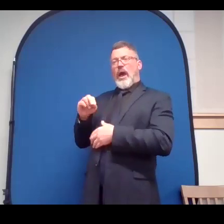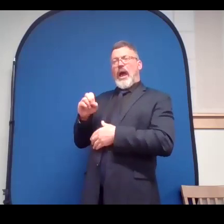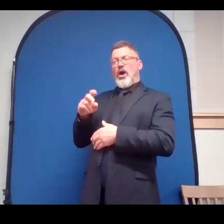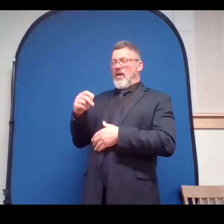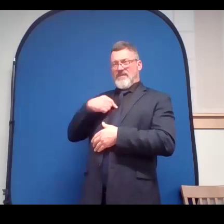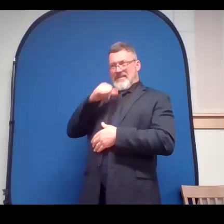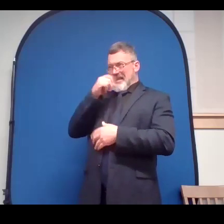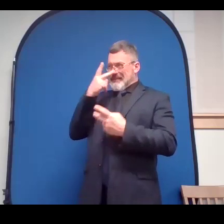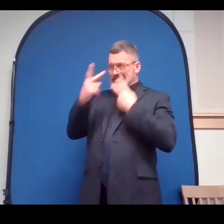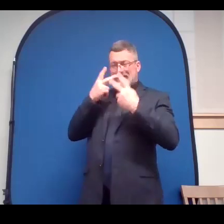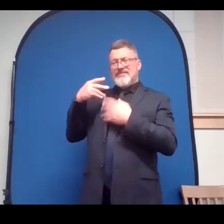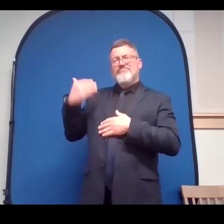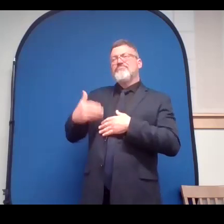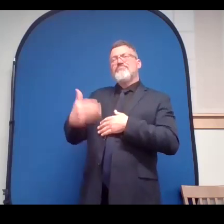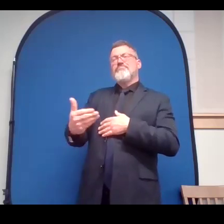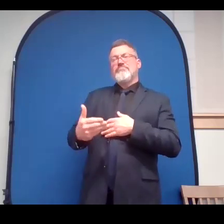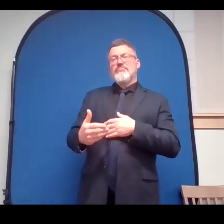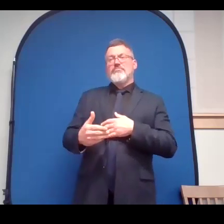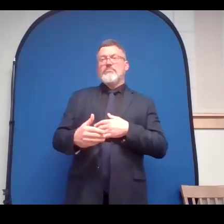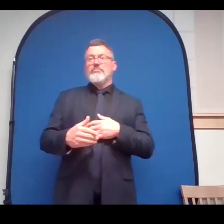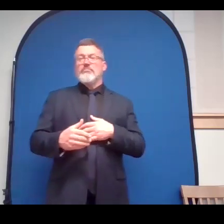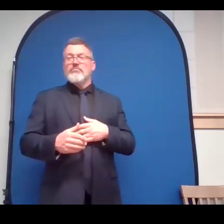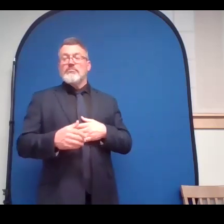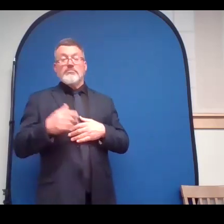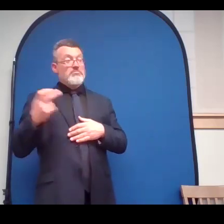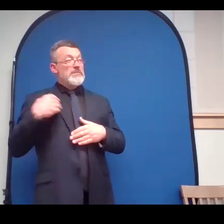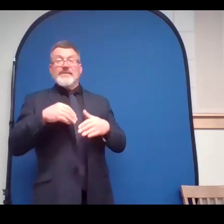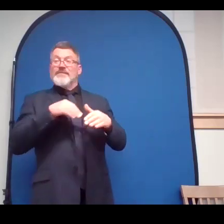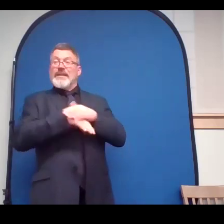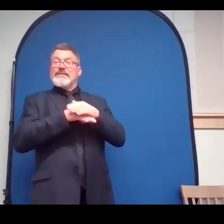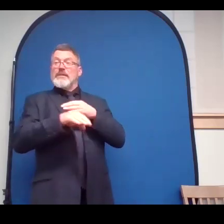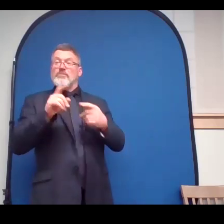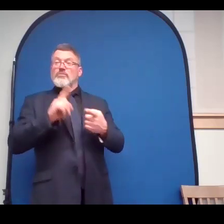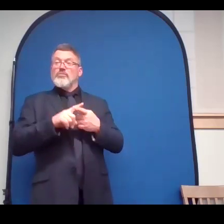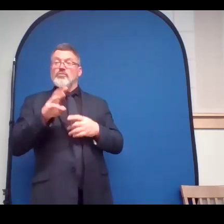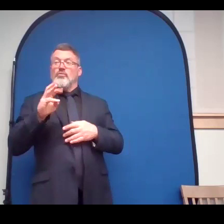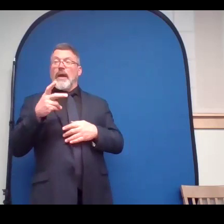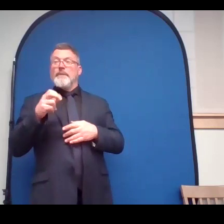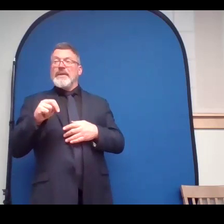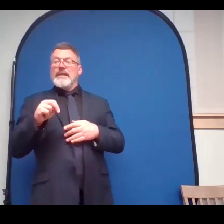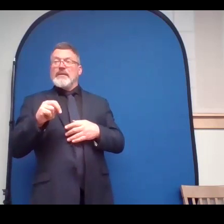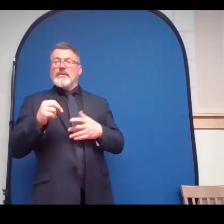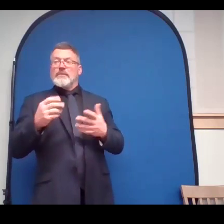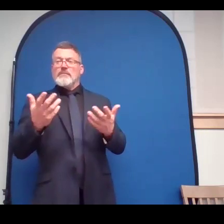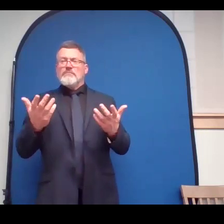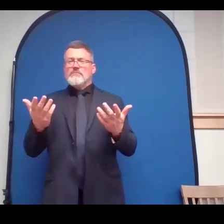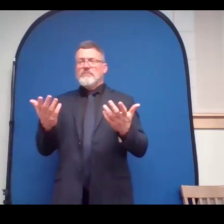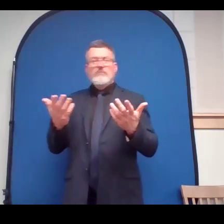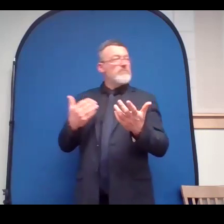here? Doesn't apply to reserves. You don't have barracks? Do not have barracks, sir. The